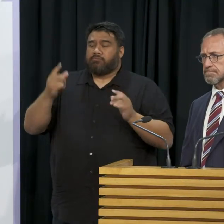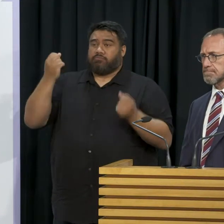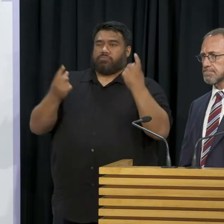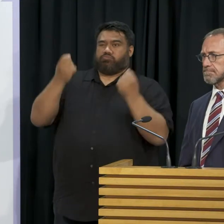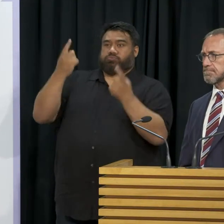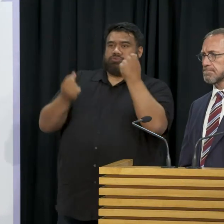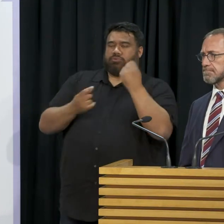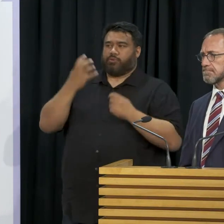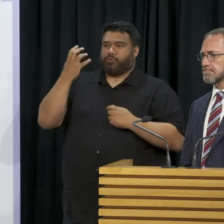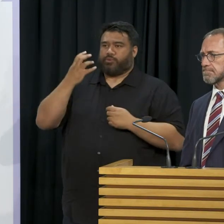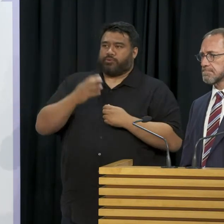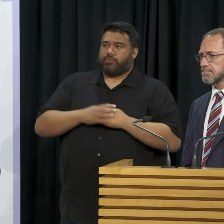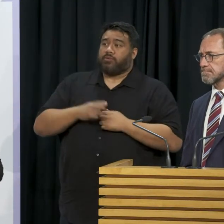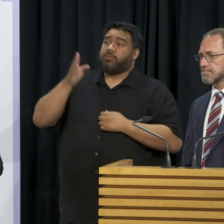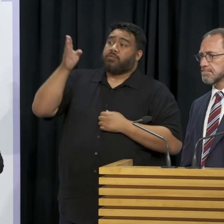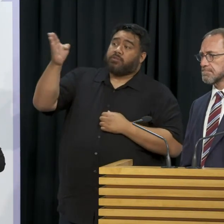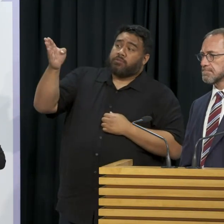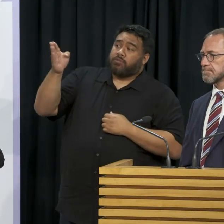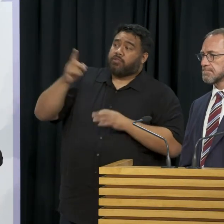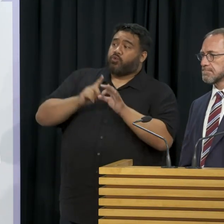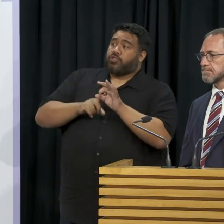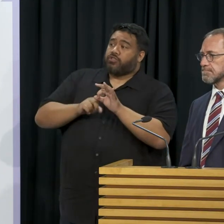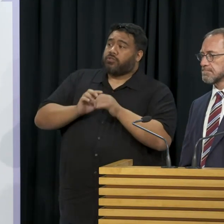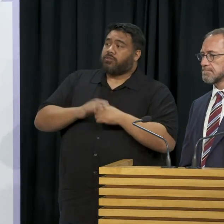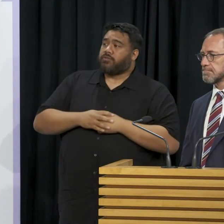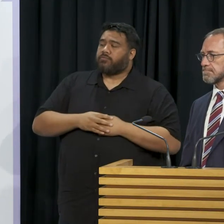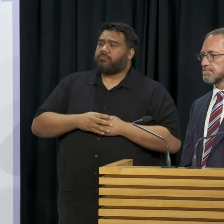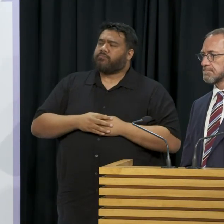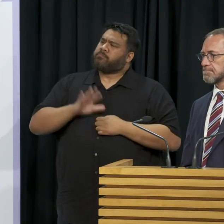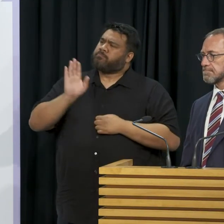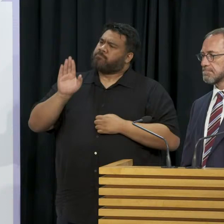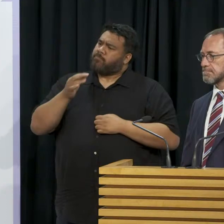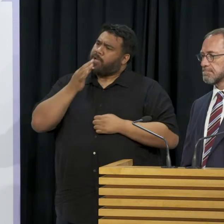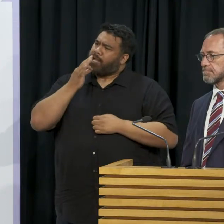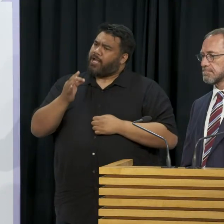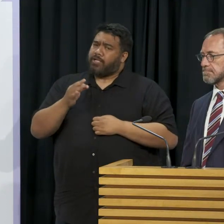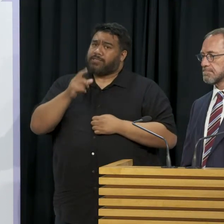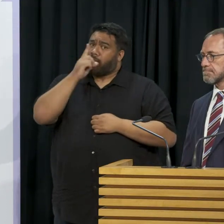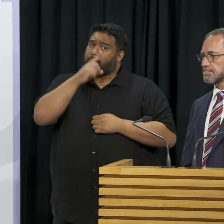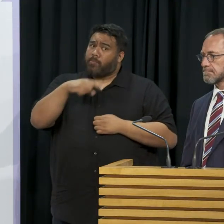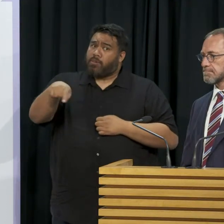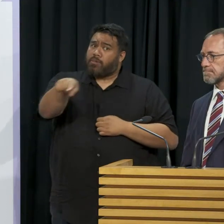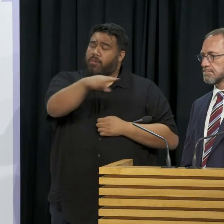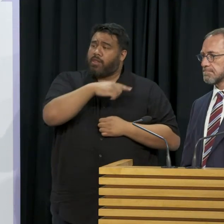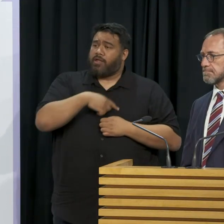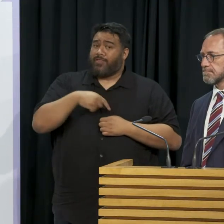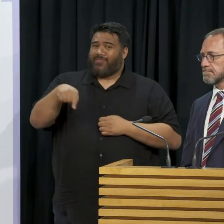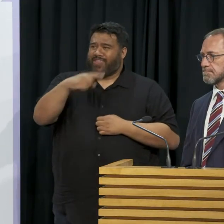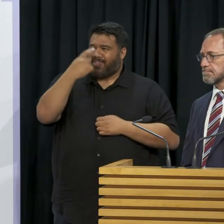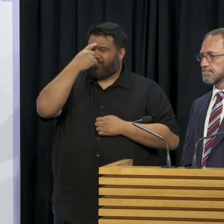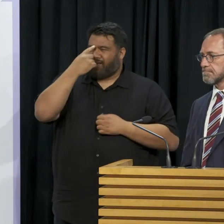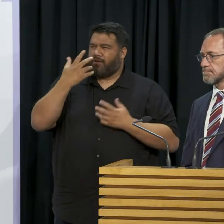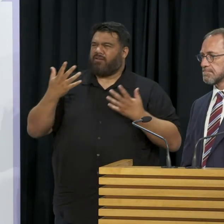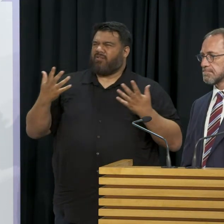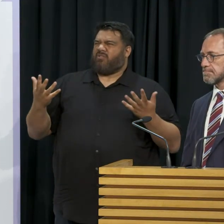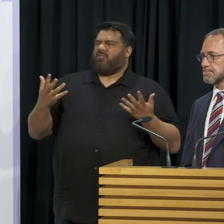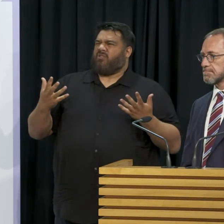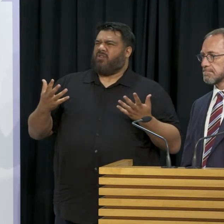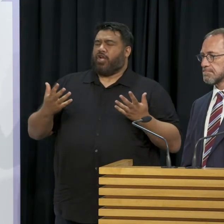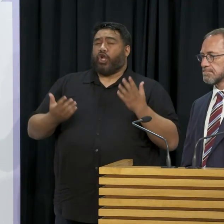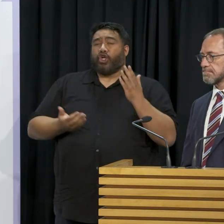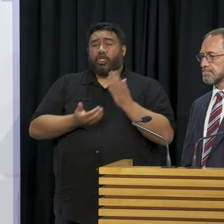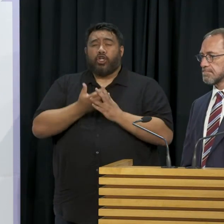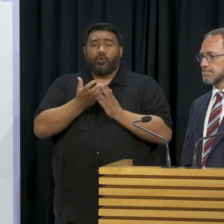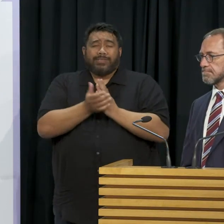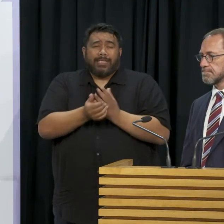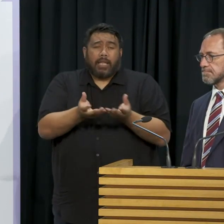getting everywhere. Everyone? Janae. What do you say to people who might be thinking, why bother upskilling, investing